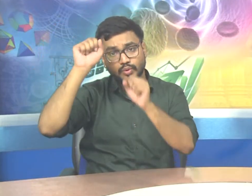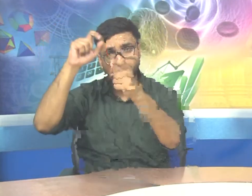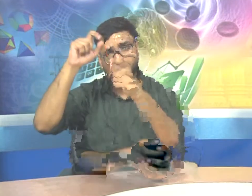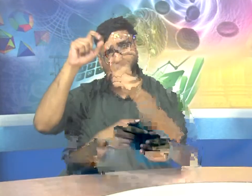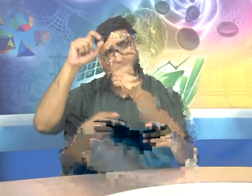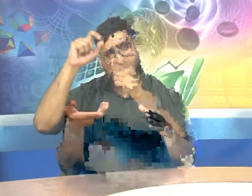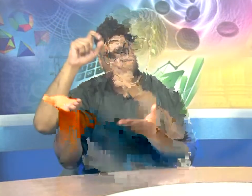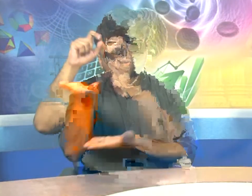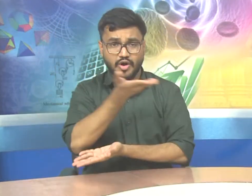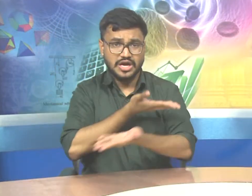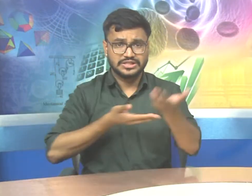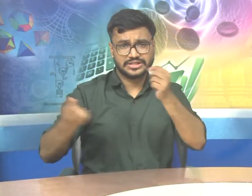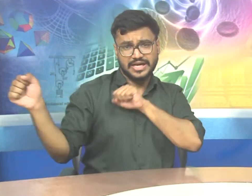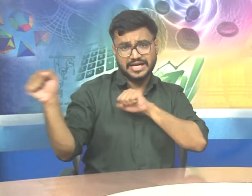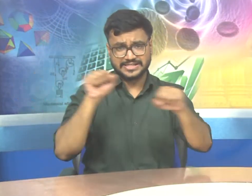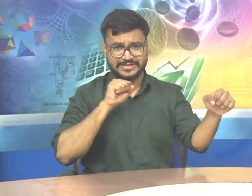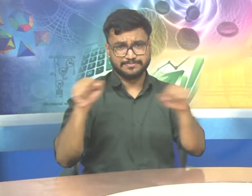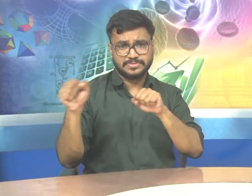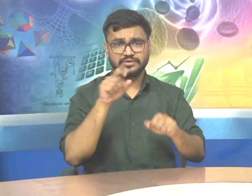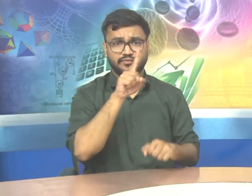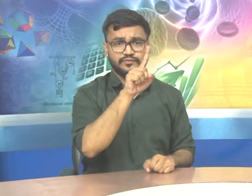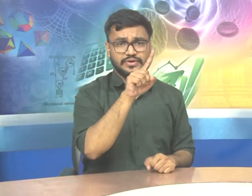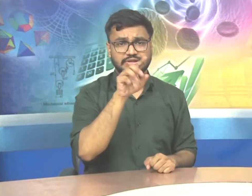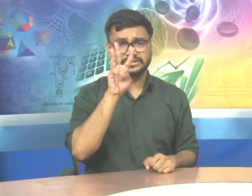And potential and kinetic energy from that.